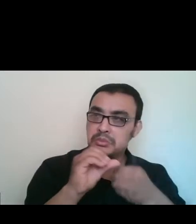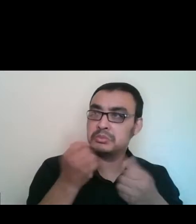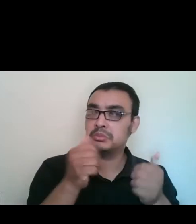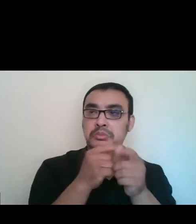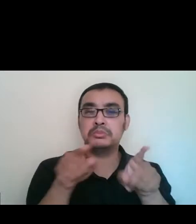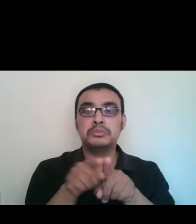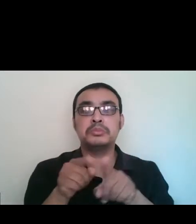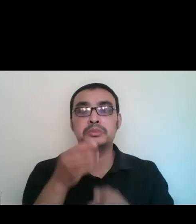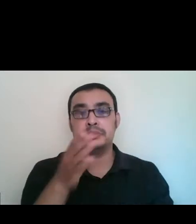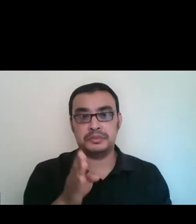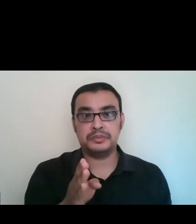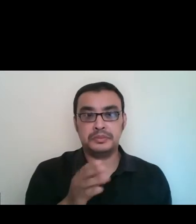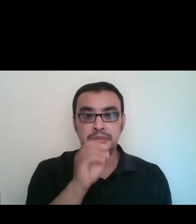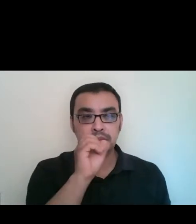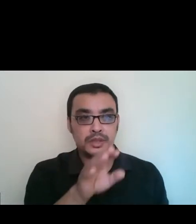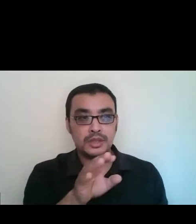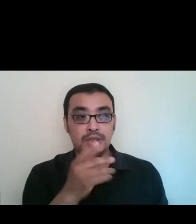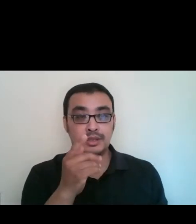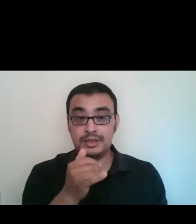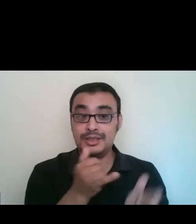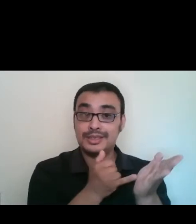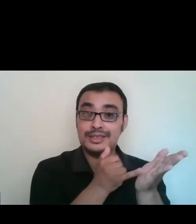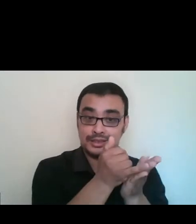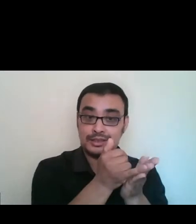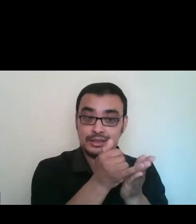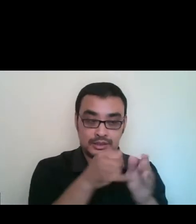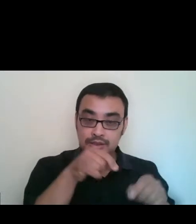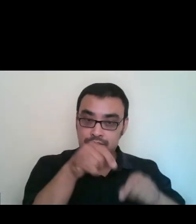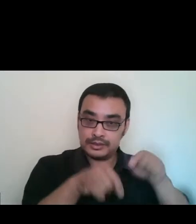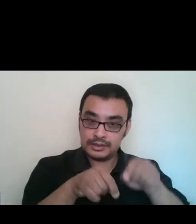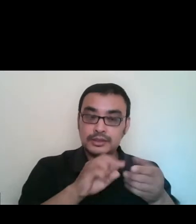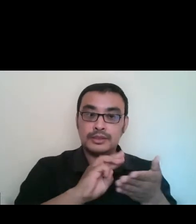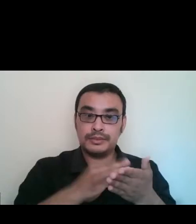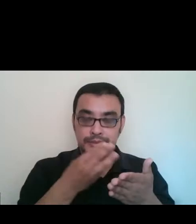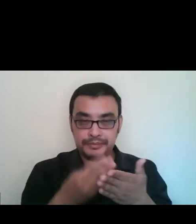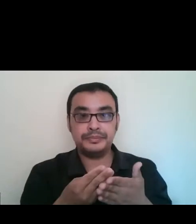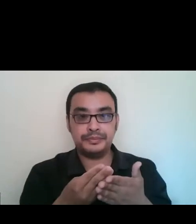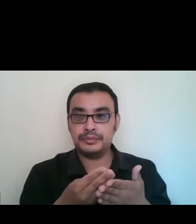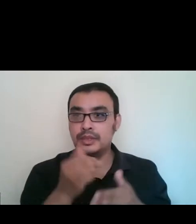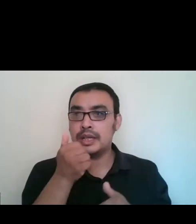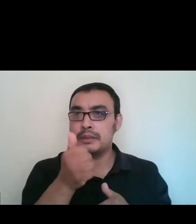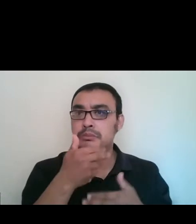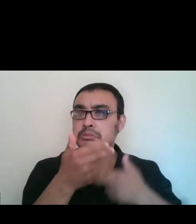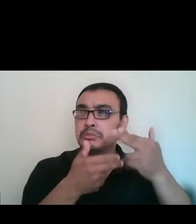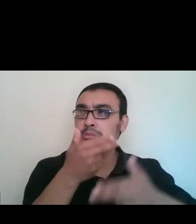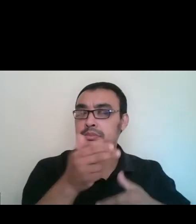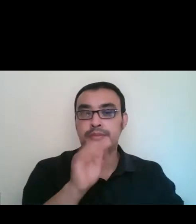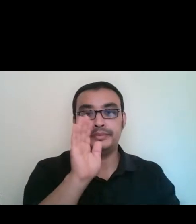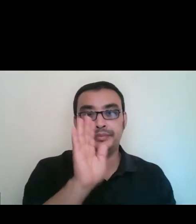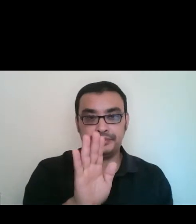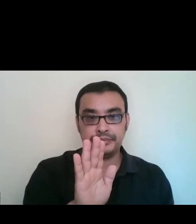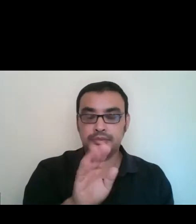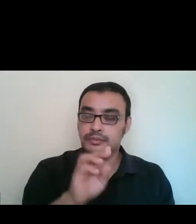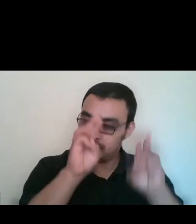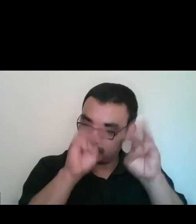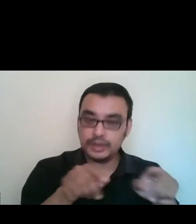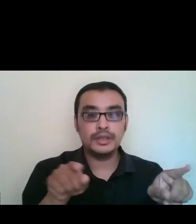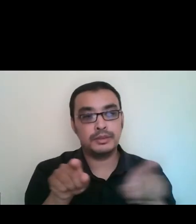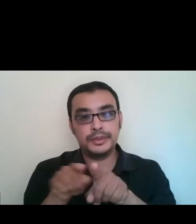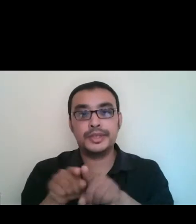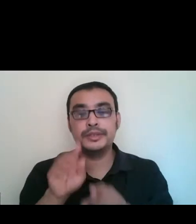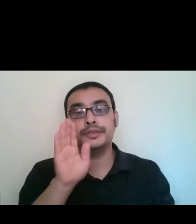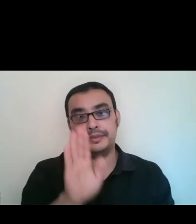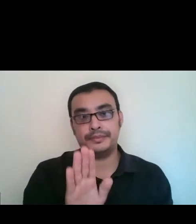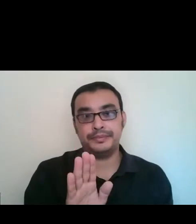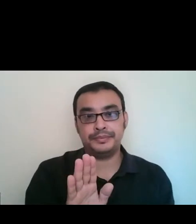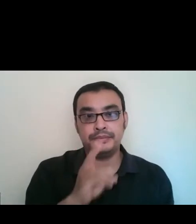not finding agriculture as something very popular very important. And